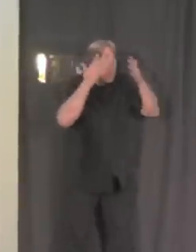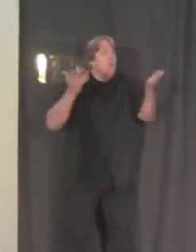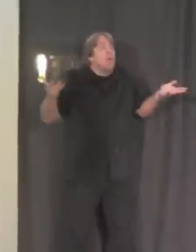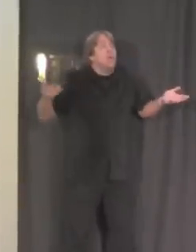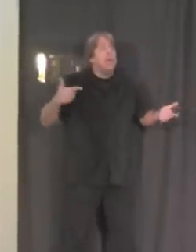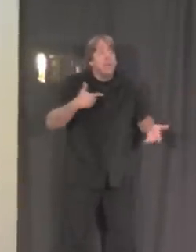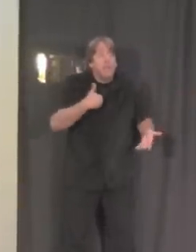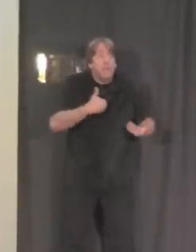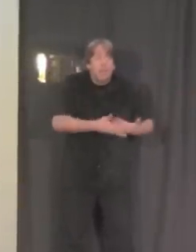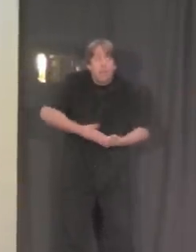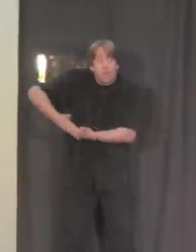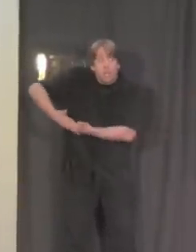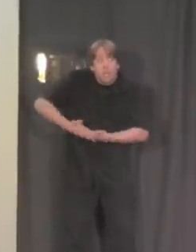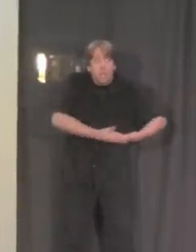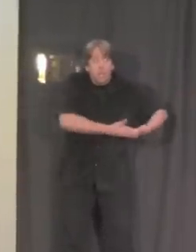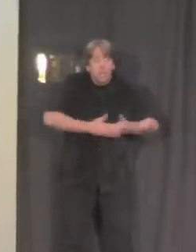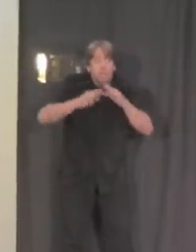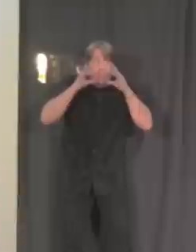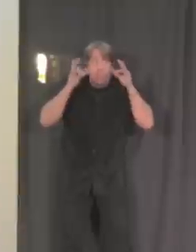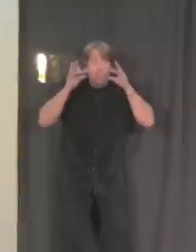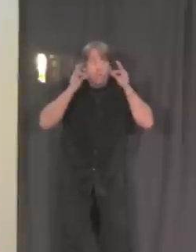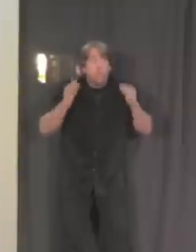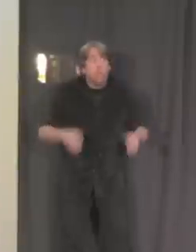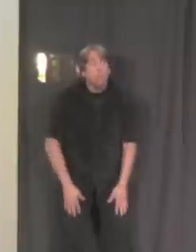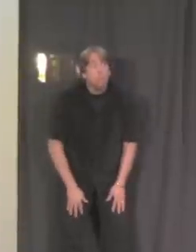Hey, Mr. Wann, have you seen my kitten?